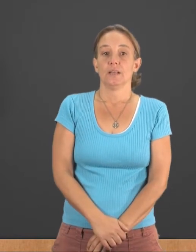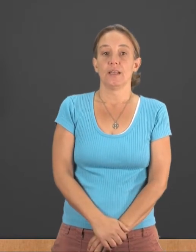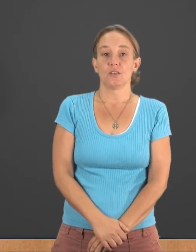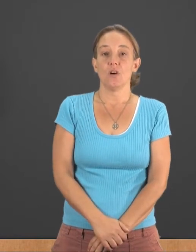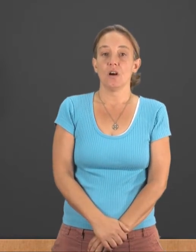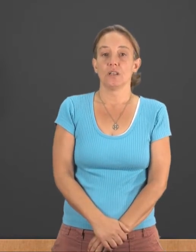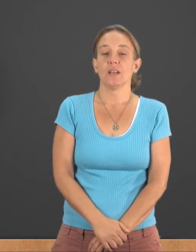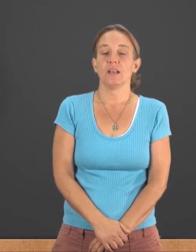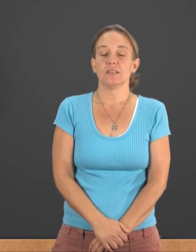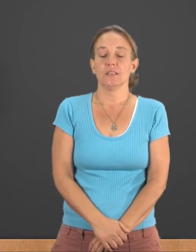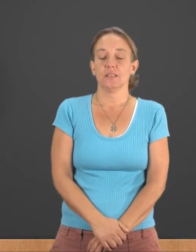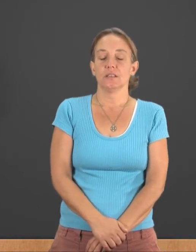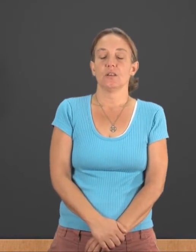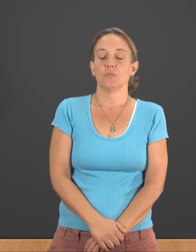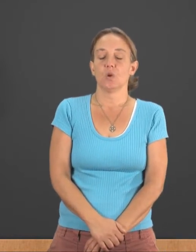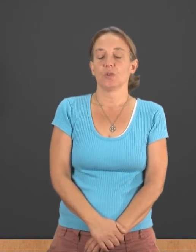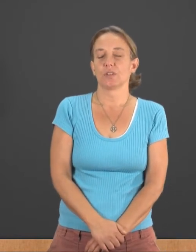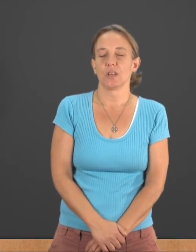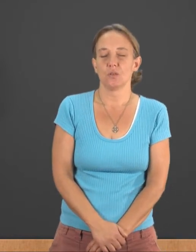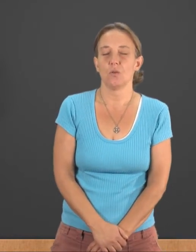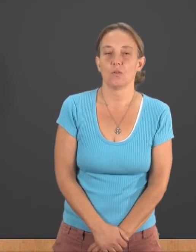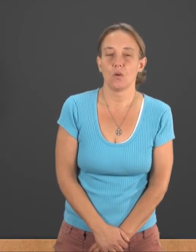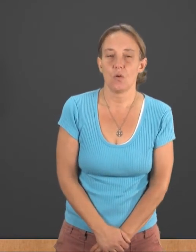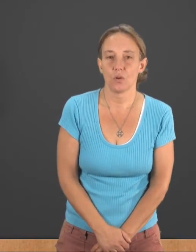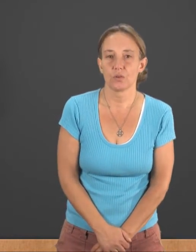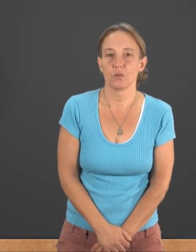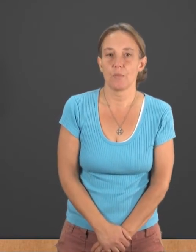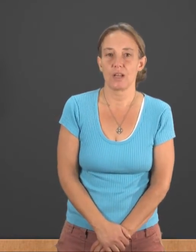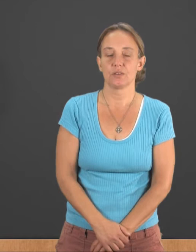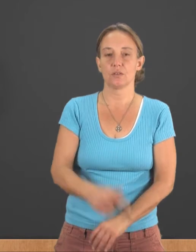Get on, as in a motorcycle or a horse or a bicycle.